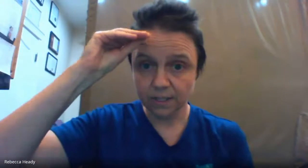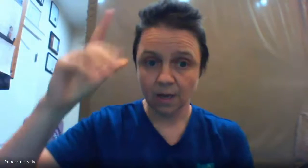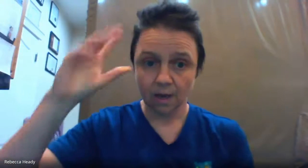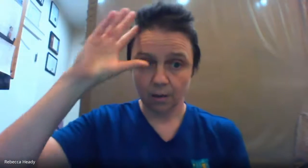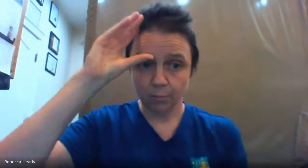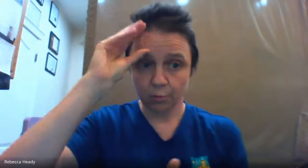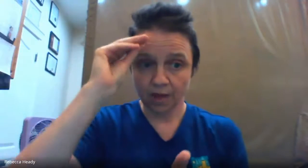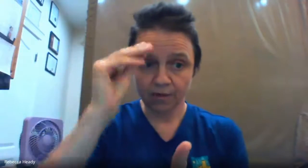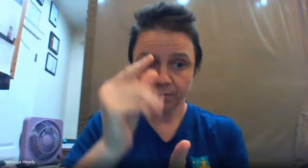brother,